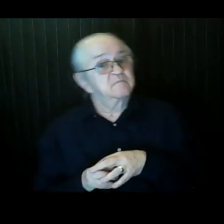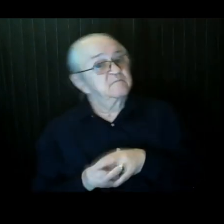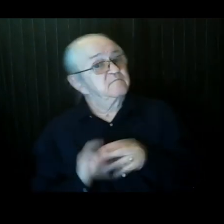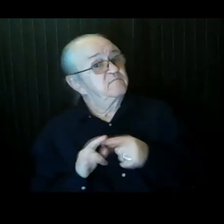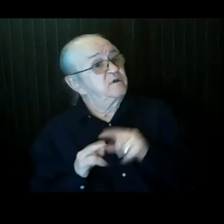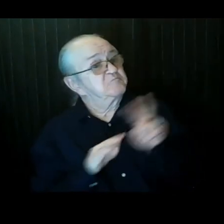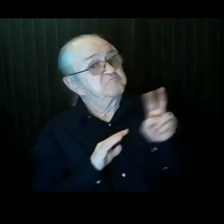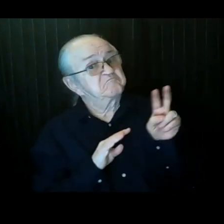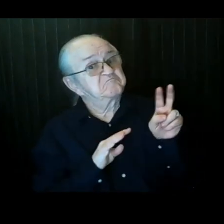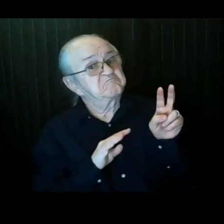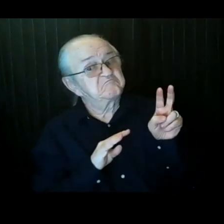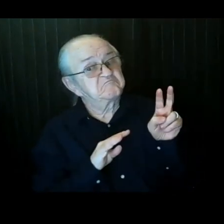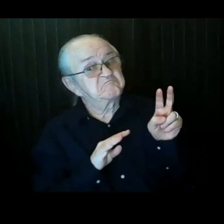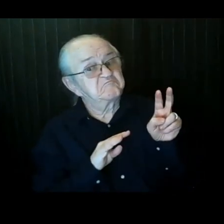said,